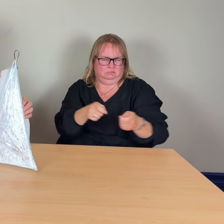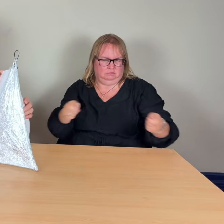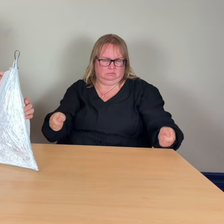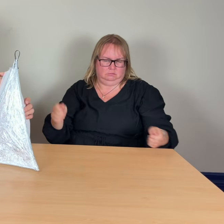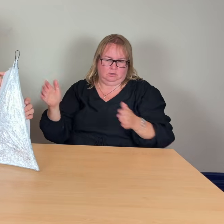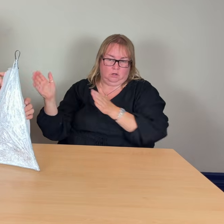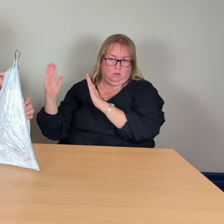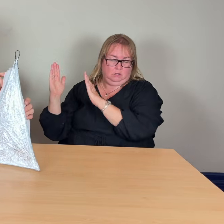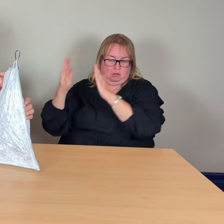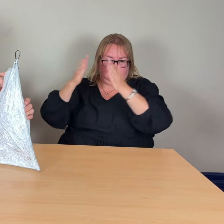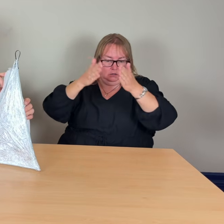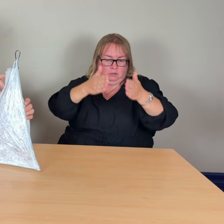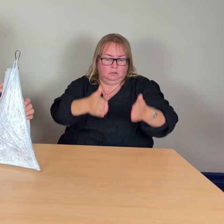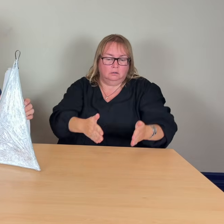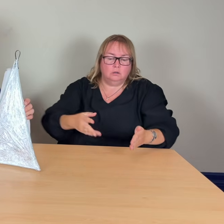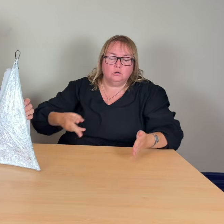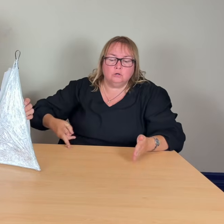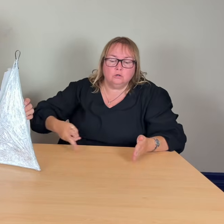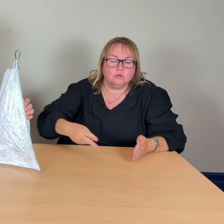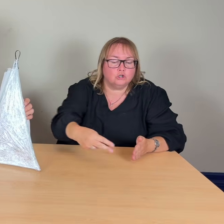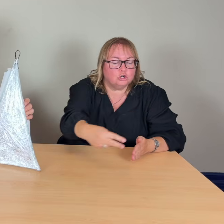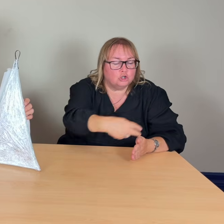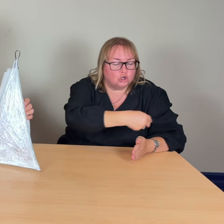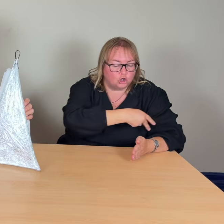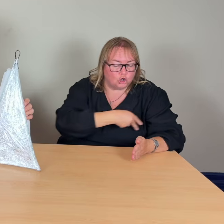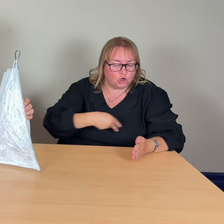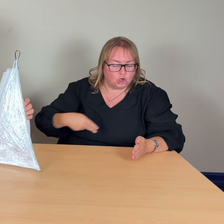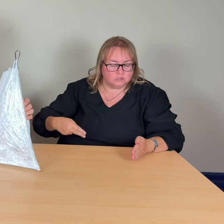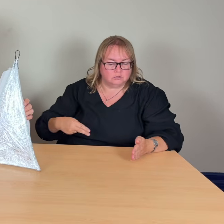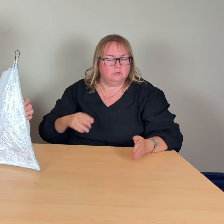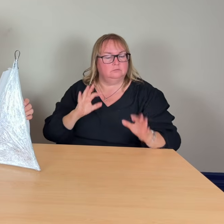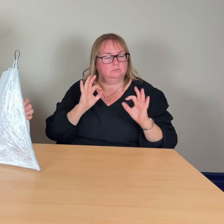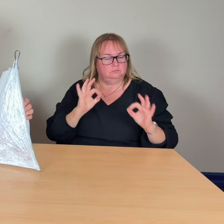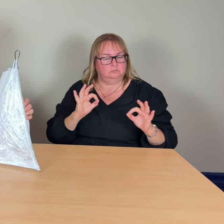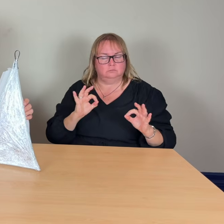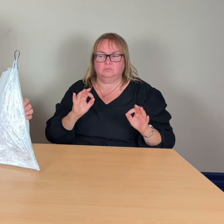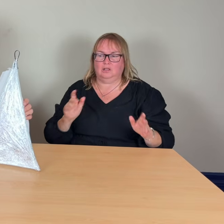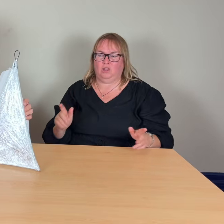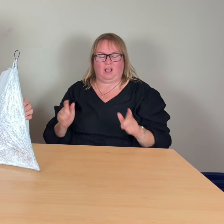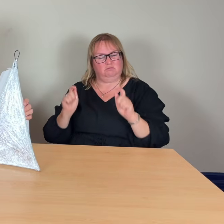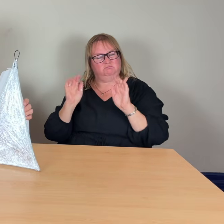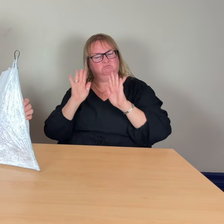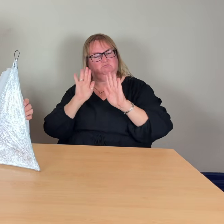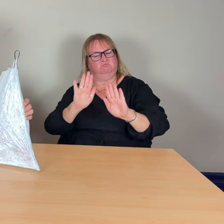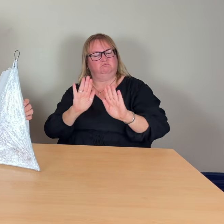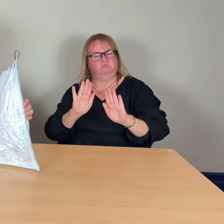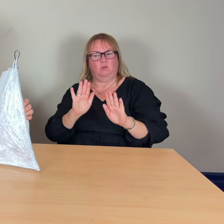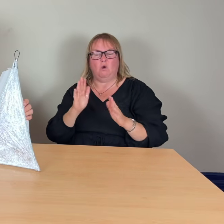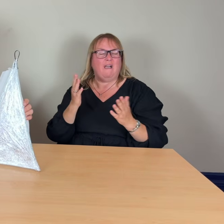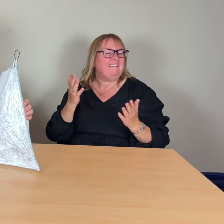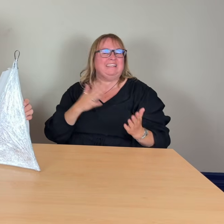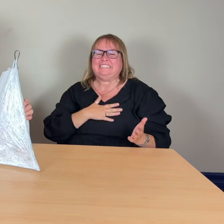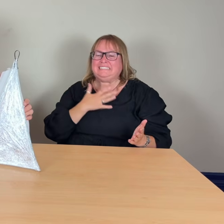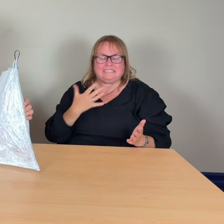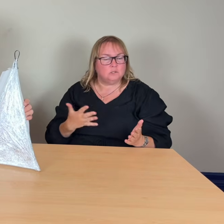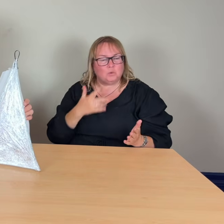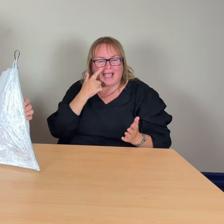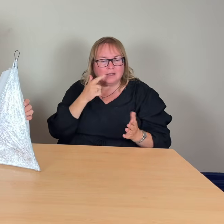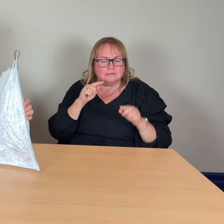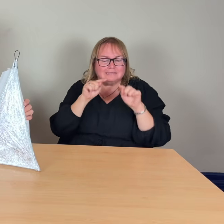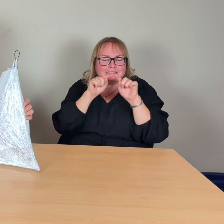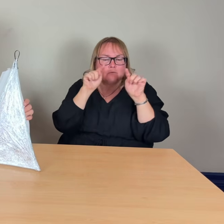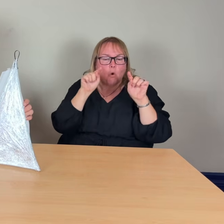lantern, so you can do it in one big piece at a time. You could alternatively cut smaller squares